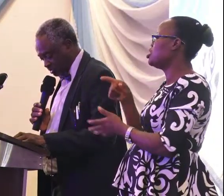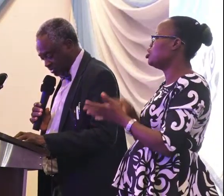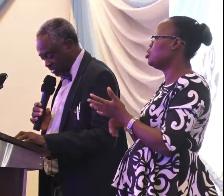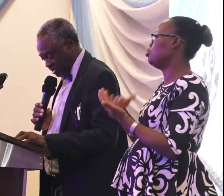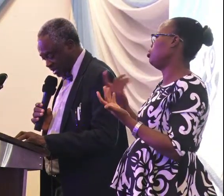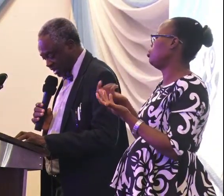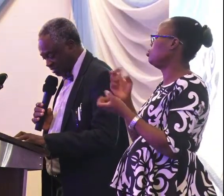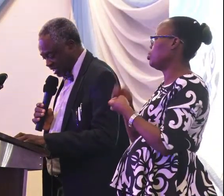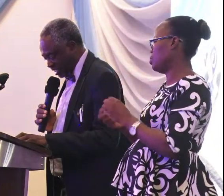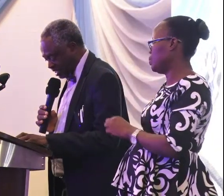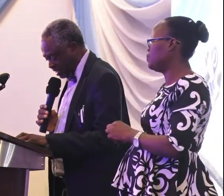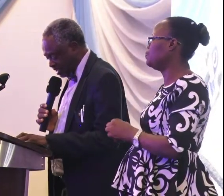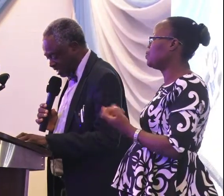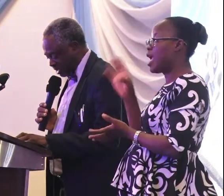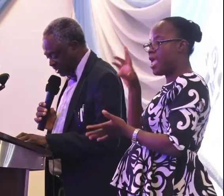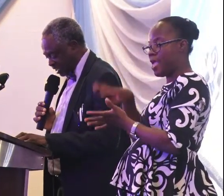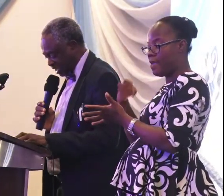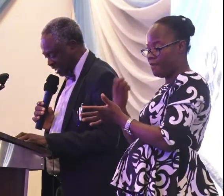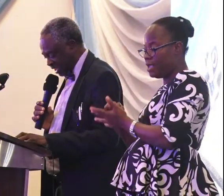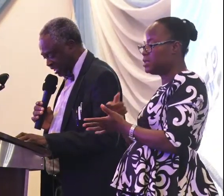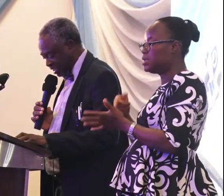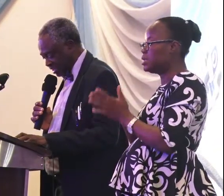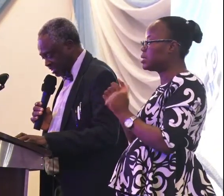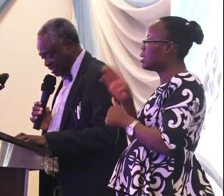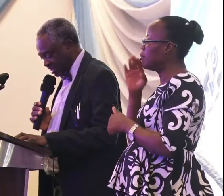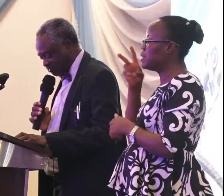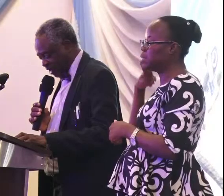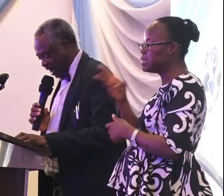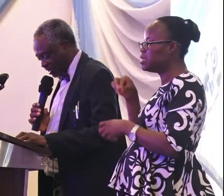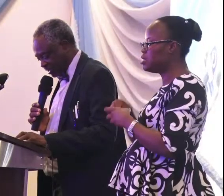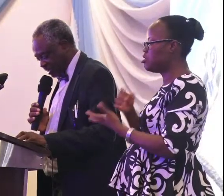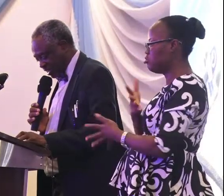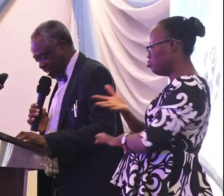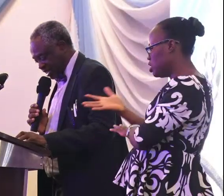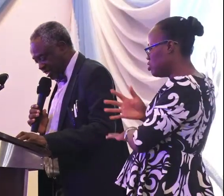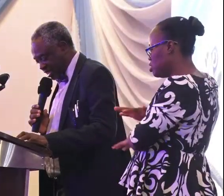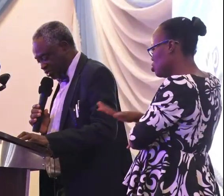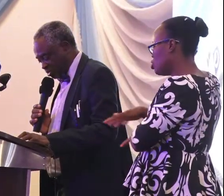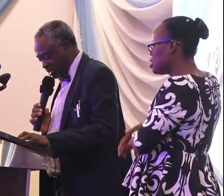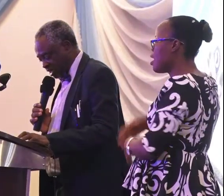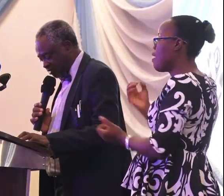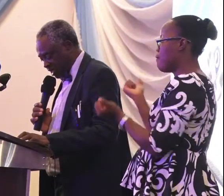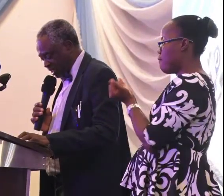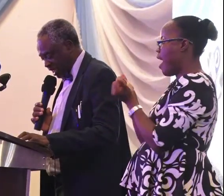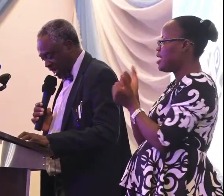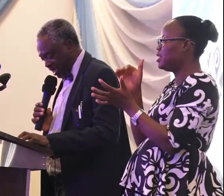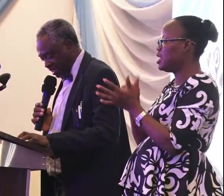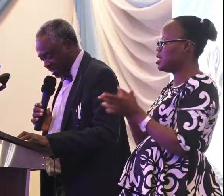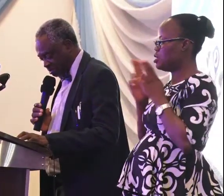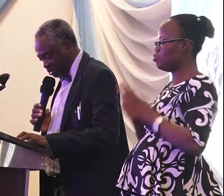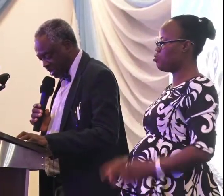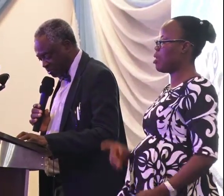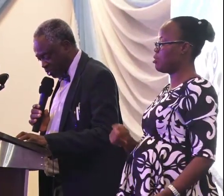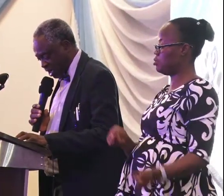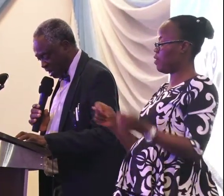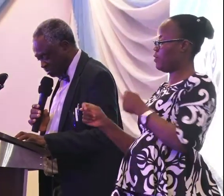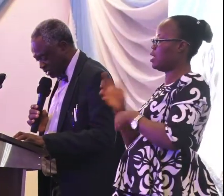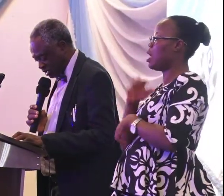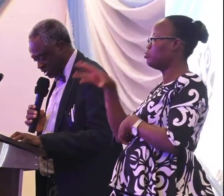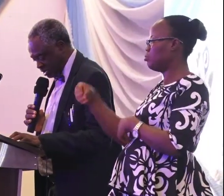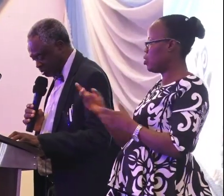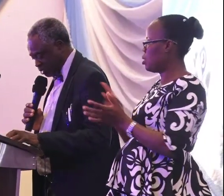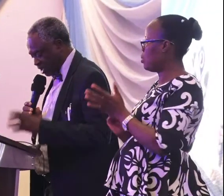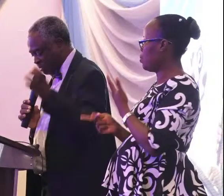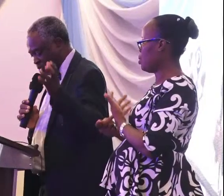scourge. Evidently, this can be seen in the integrated fight against human trafficking and the broader